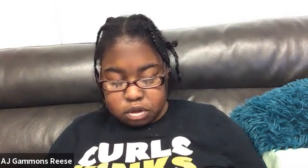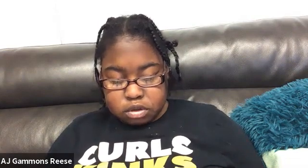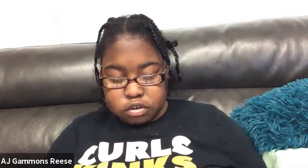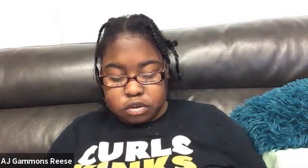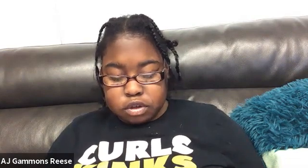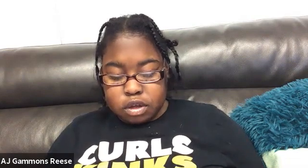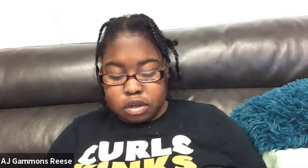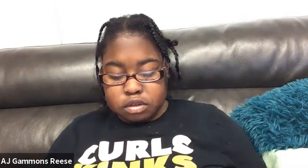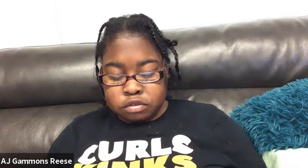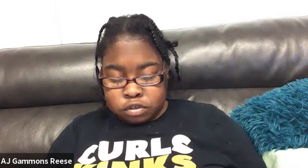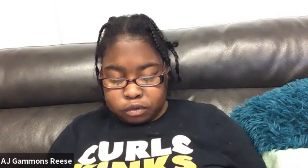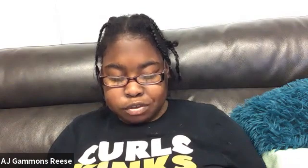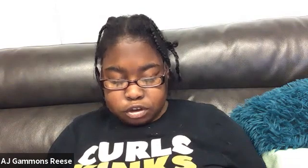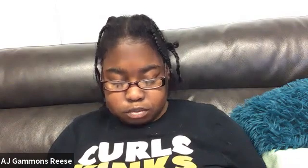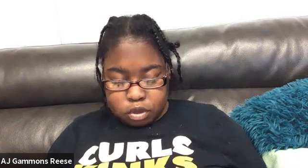anyone's